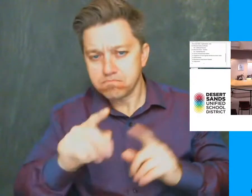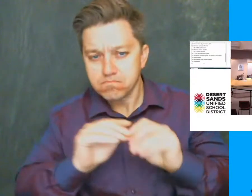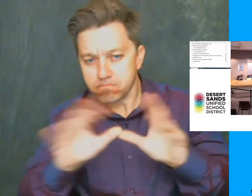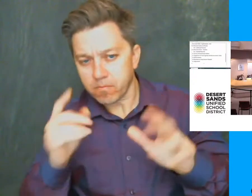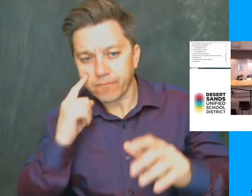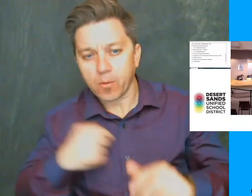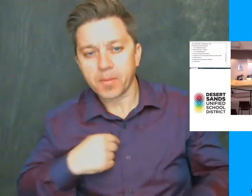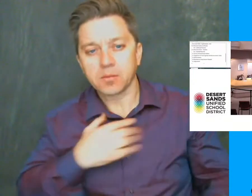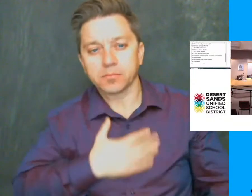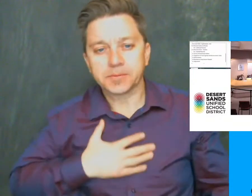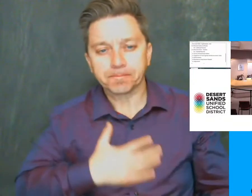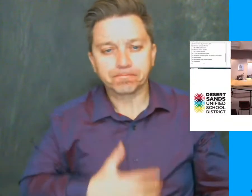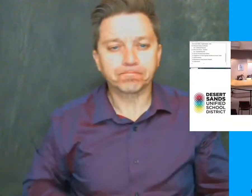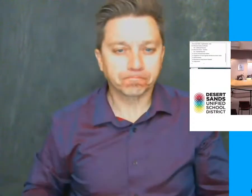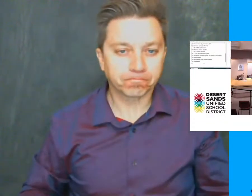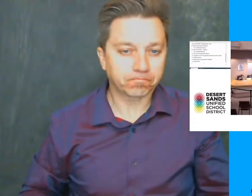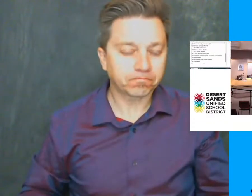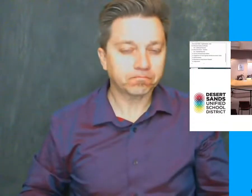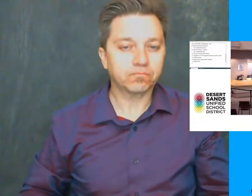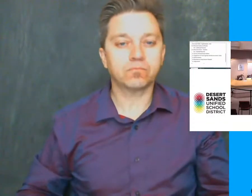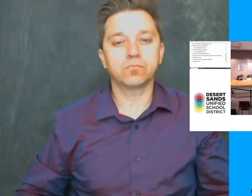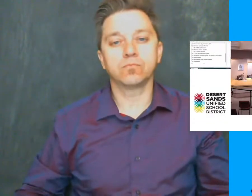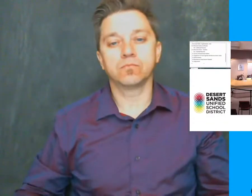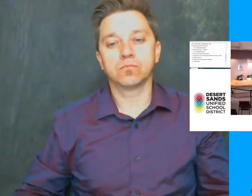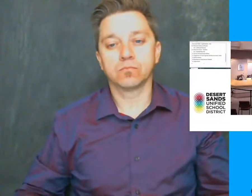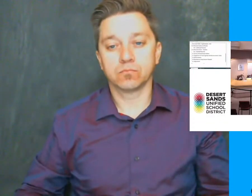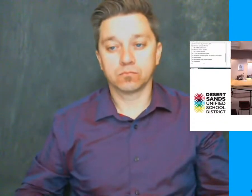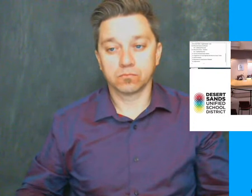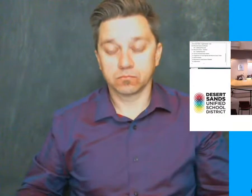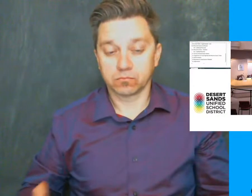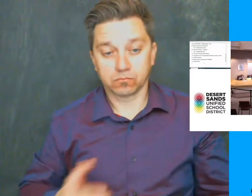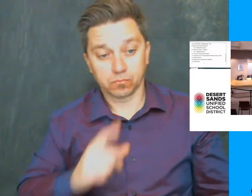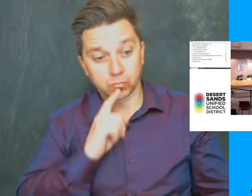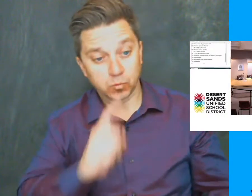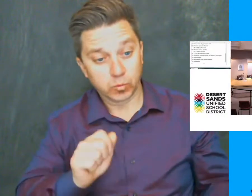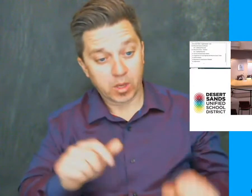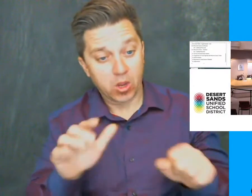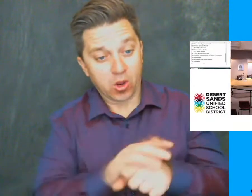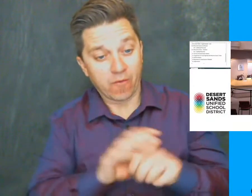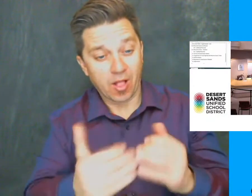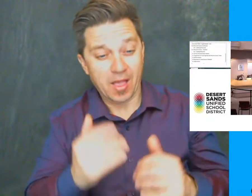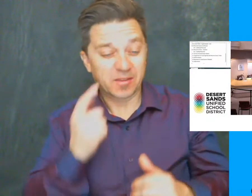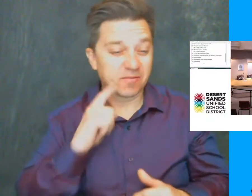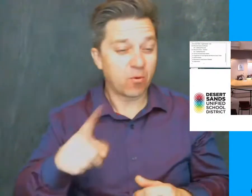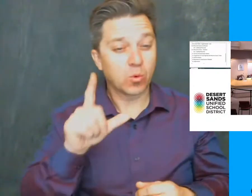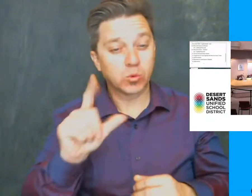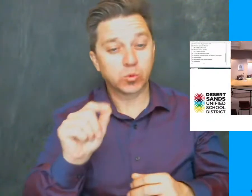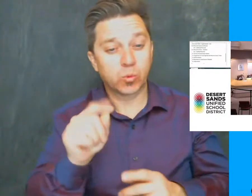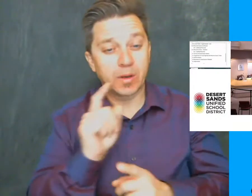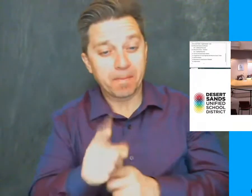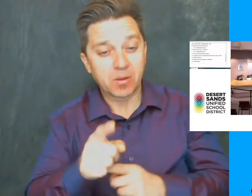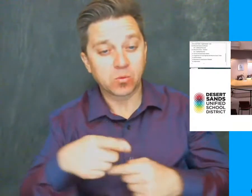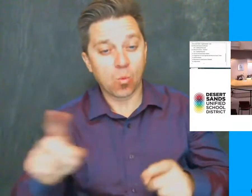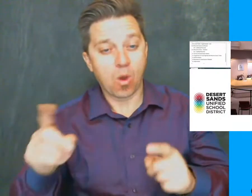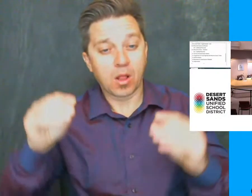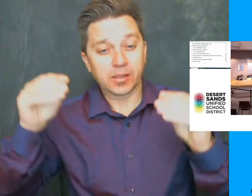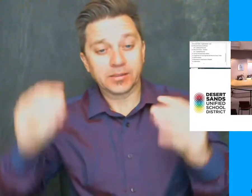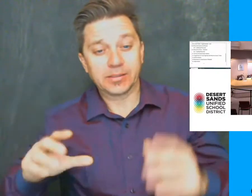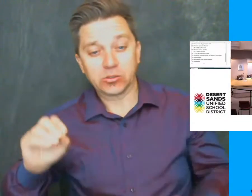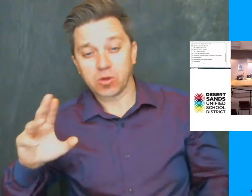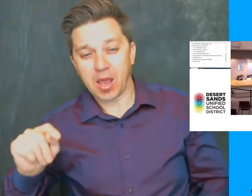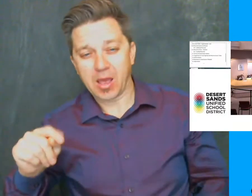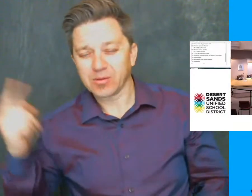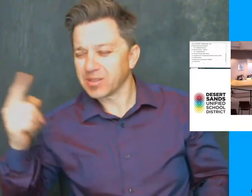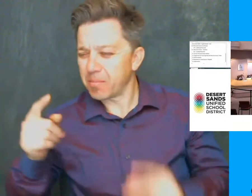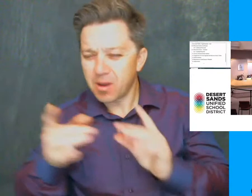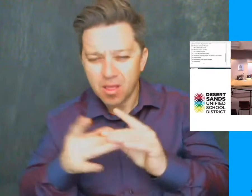me? Okay. Is it true they can cover the classroom for 20 minutes while a teacher is out? Or someone mentioned that